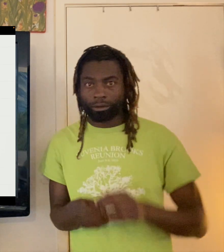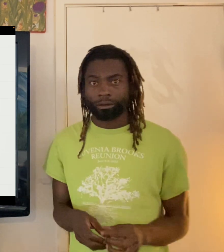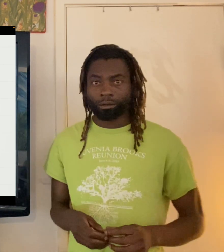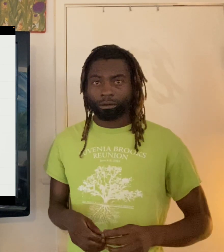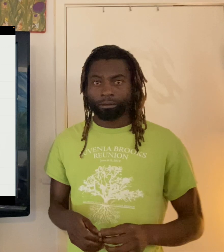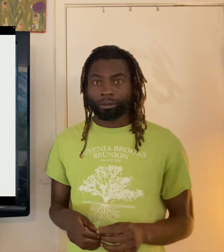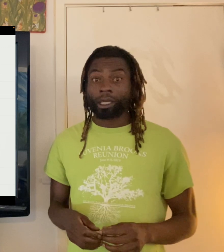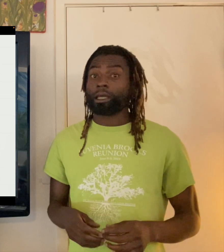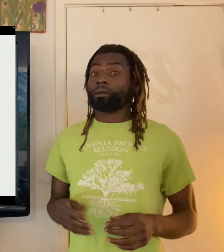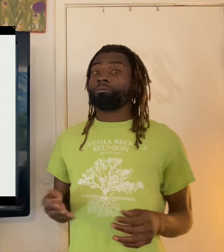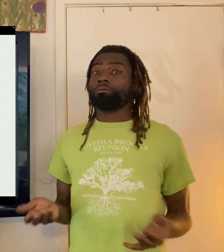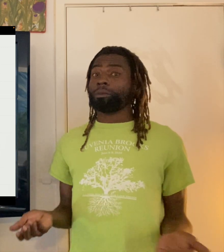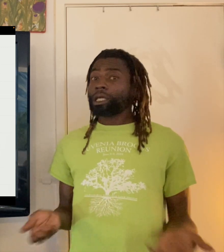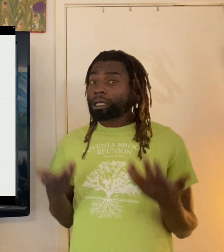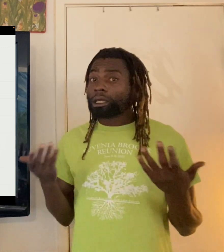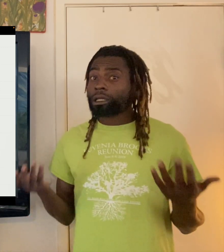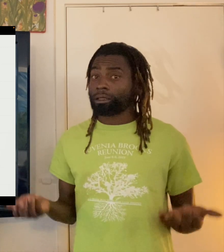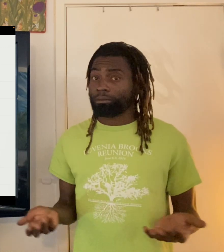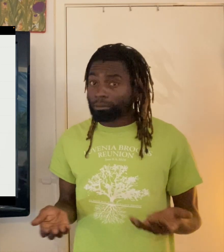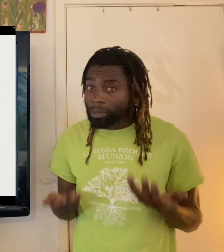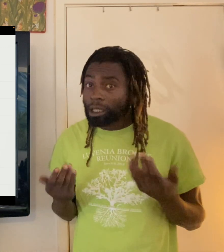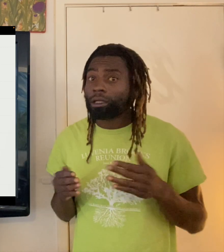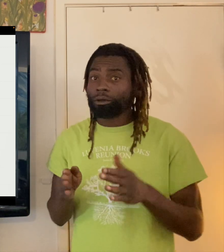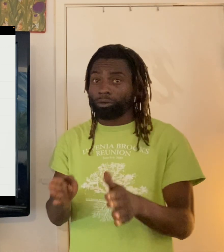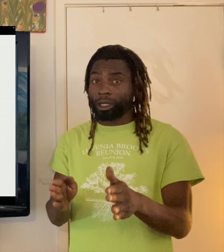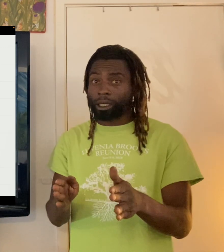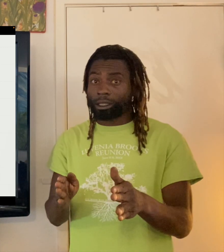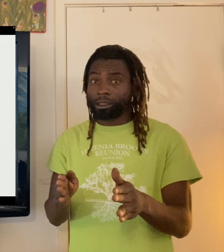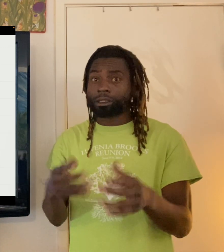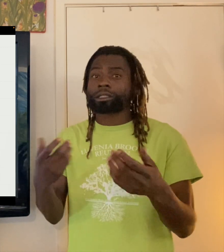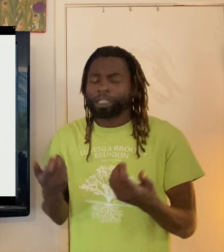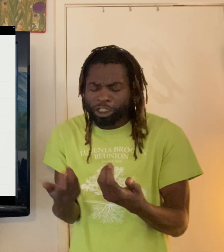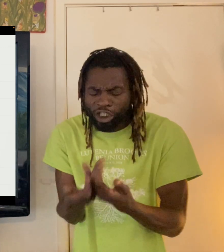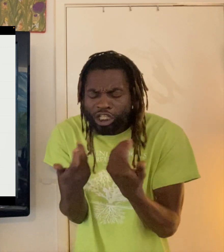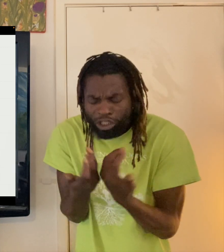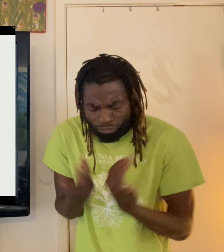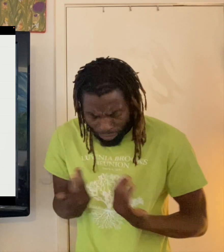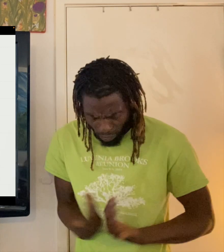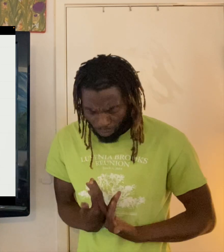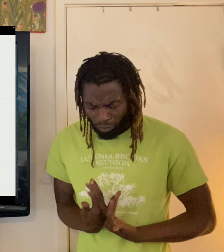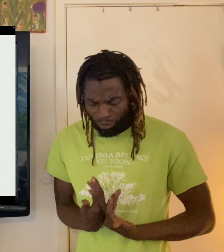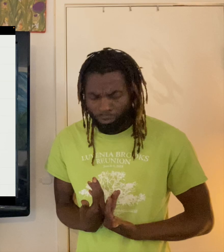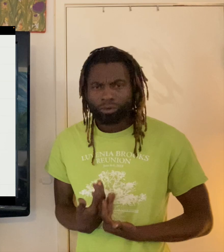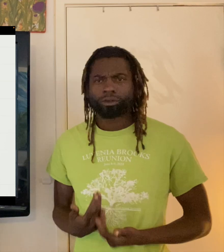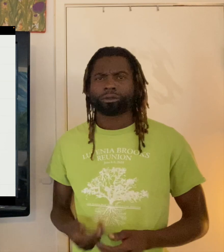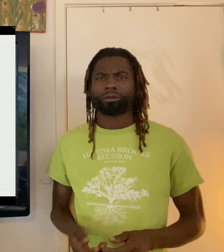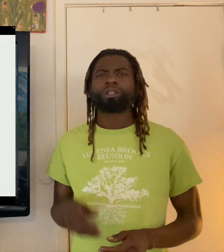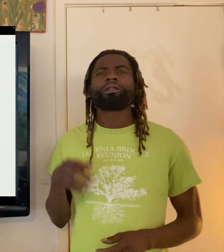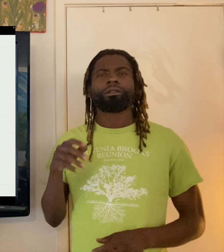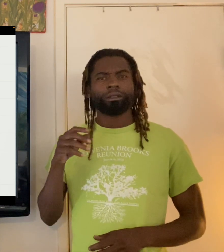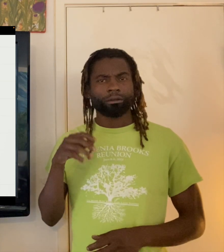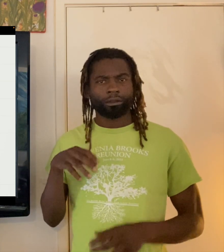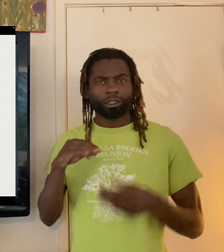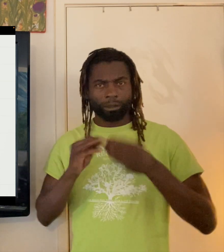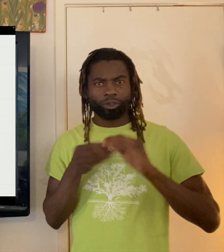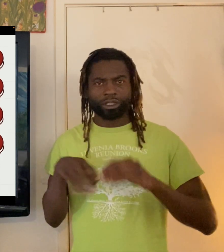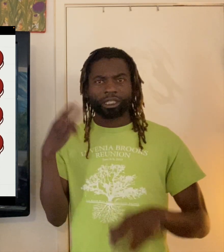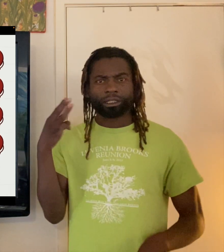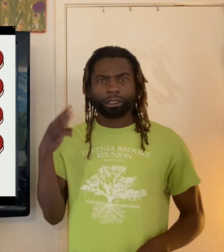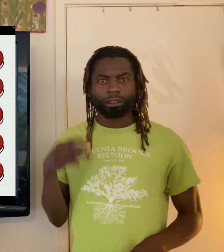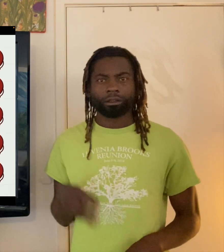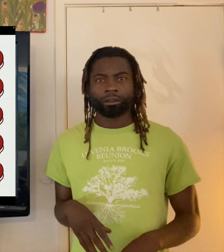compose or put together 16 apples, and also to decompose or take apart the 16